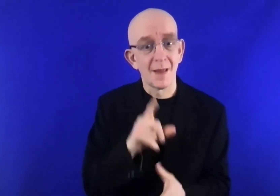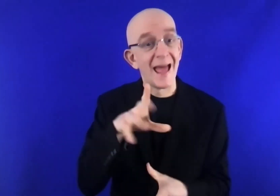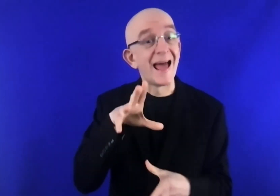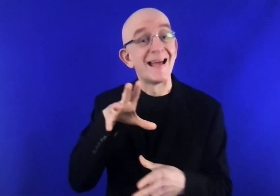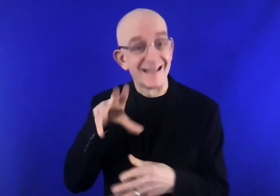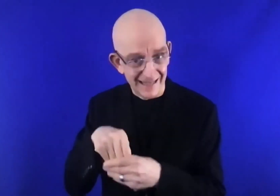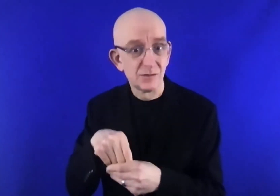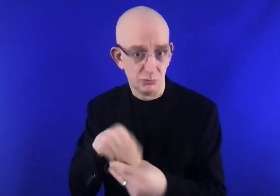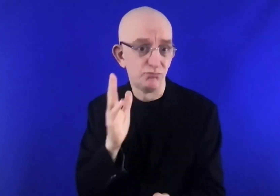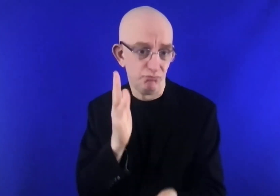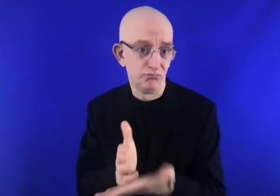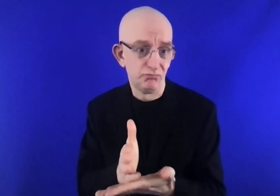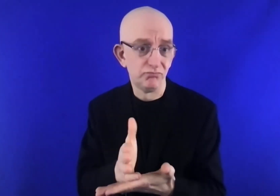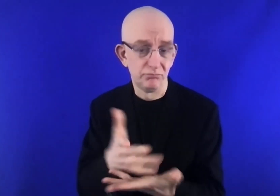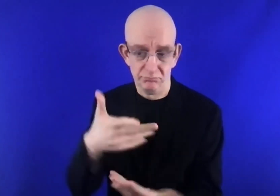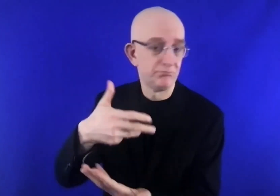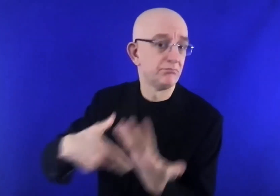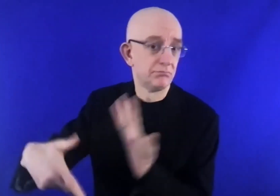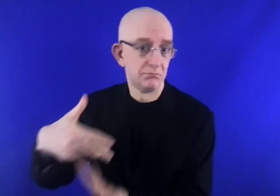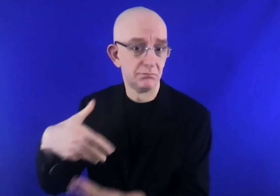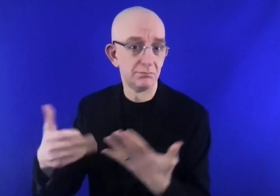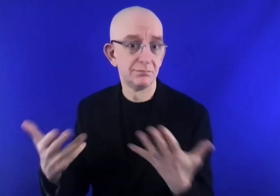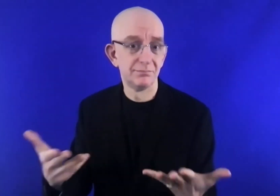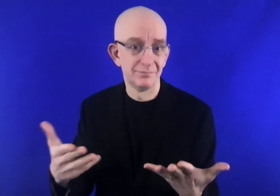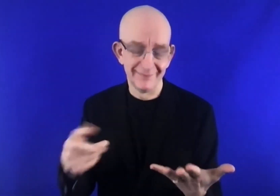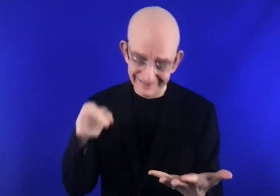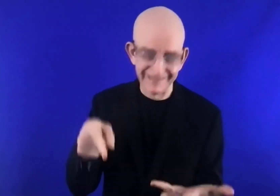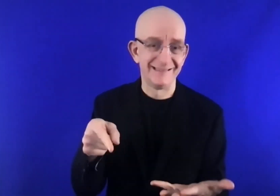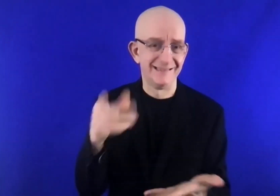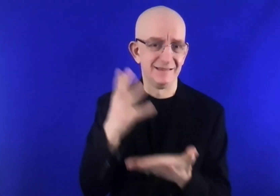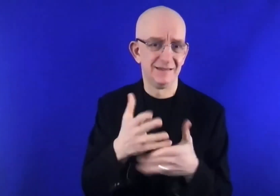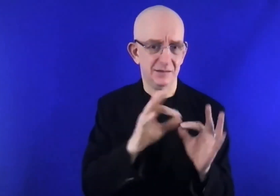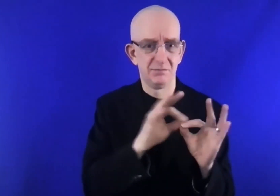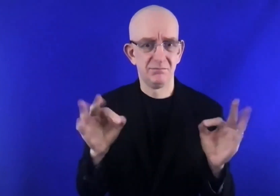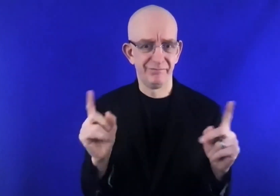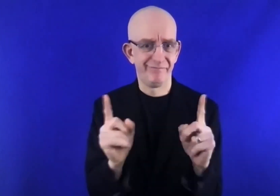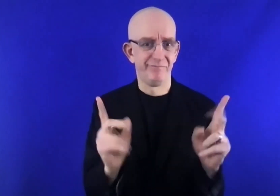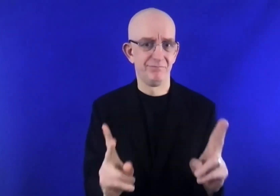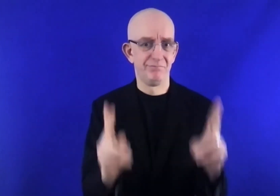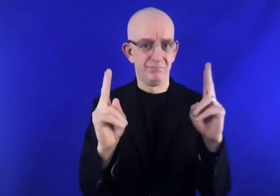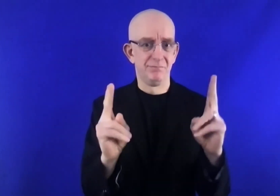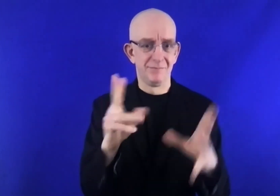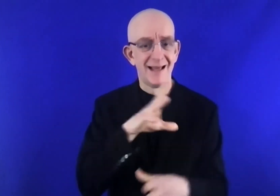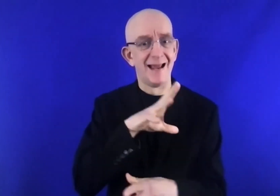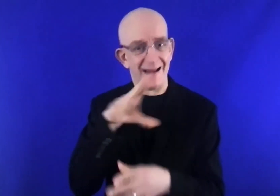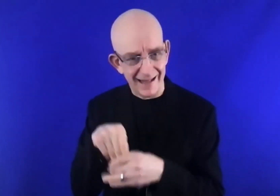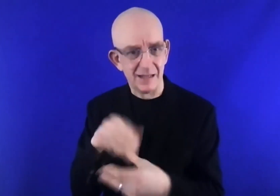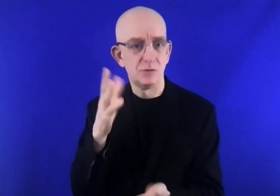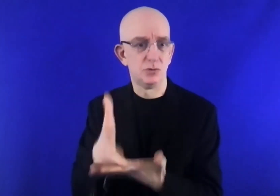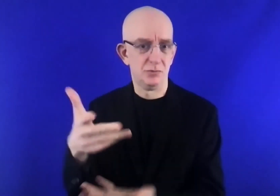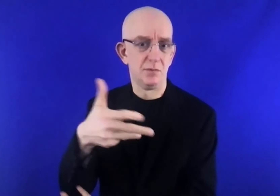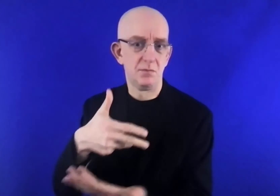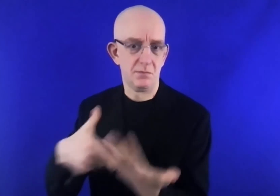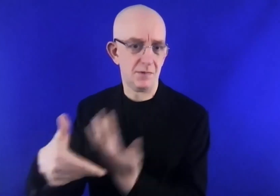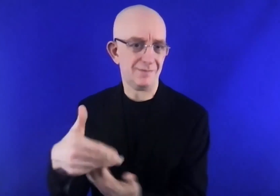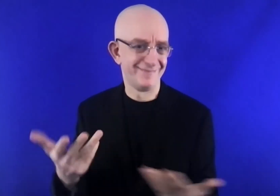What our colleagues have said here I think it's tremendously